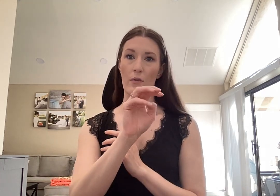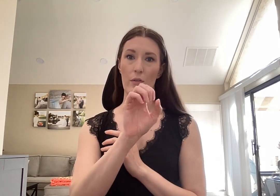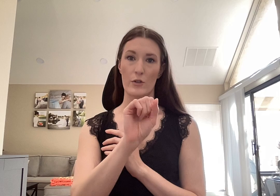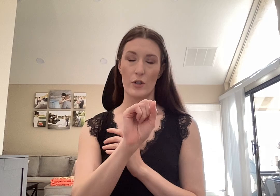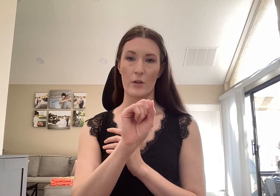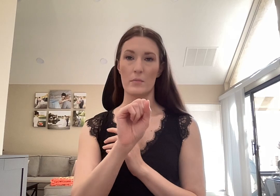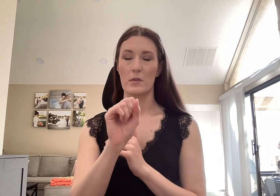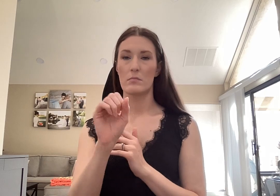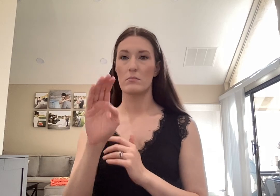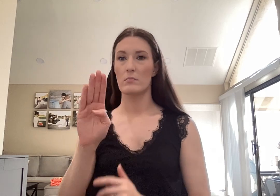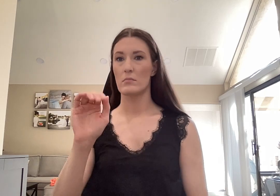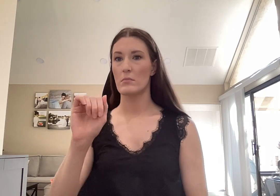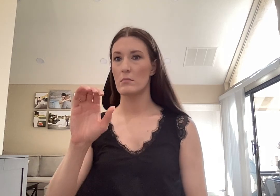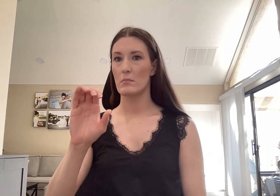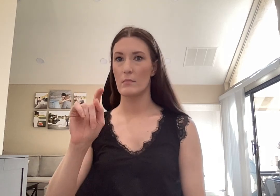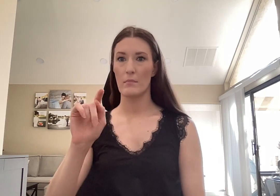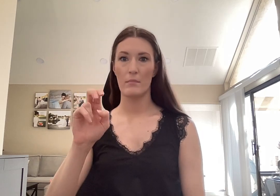the germs,